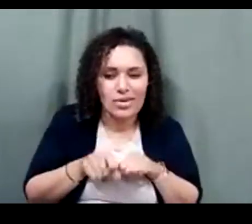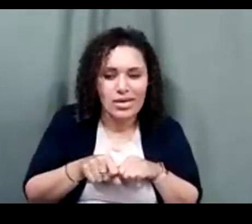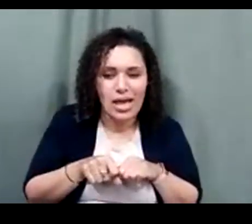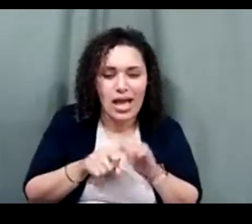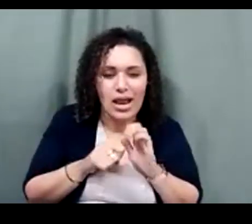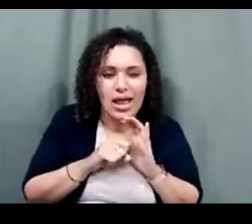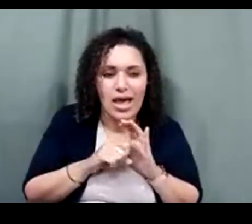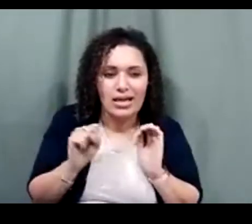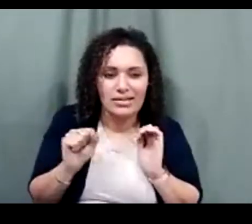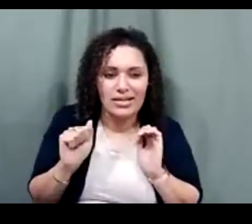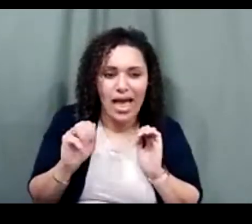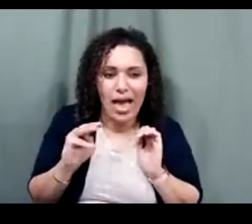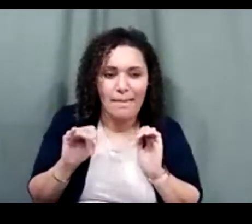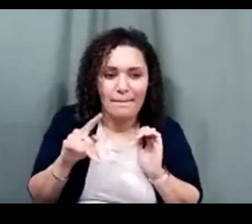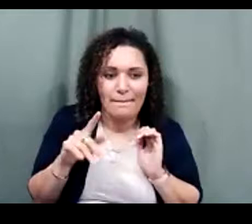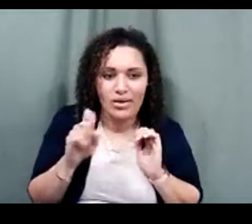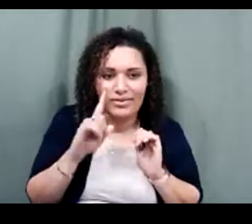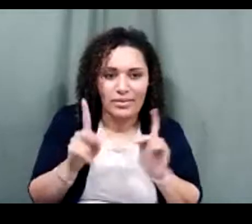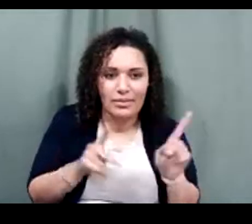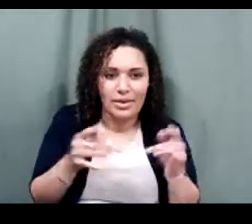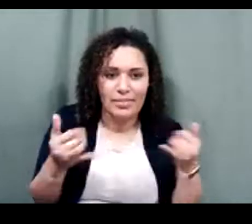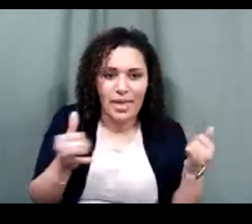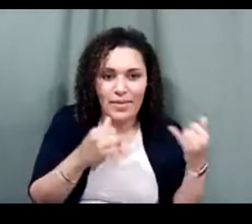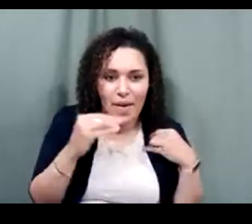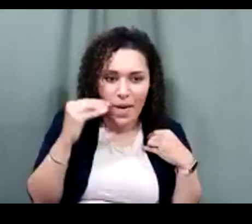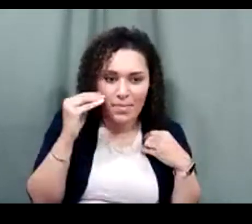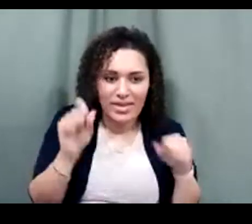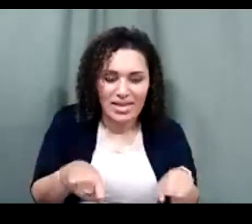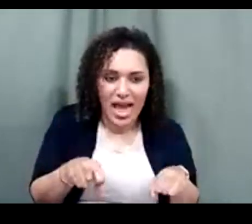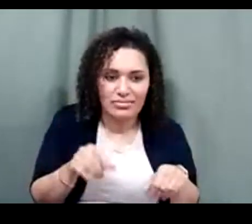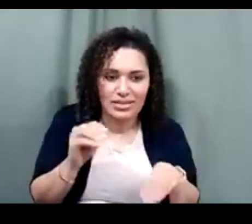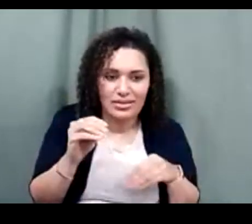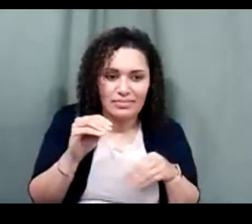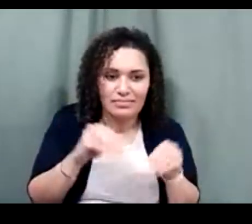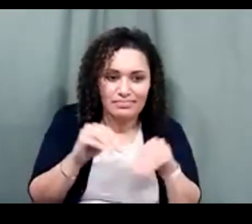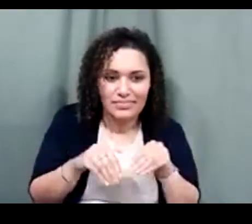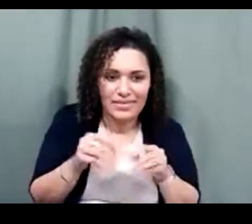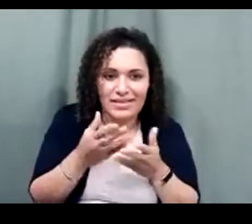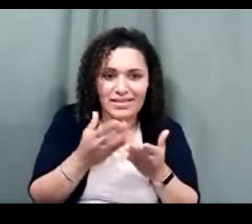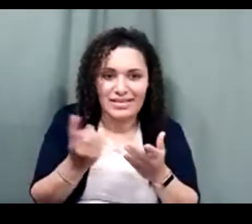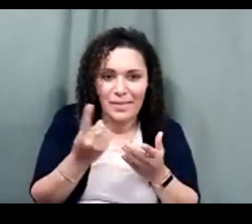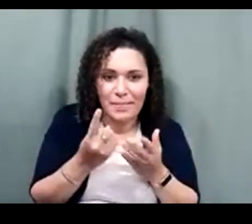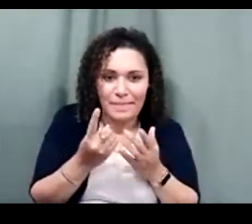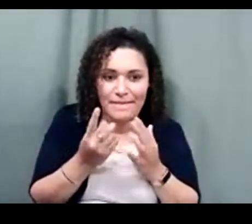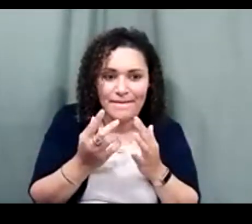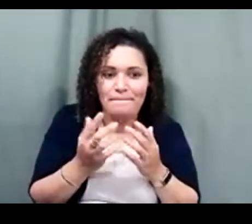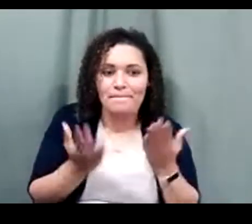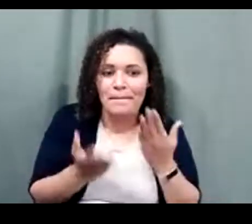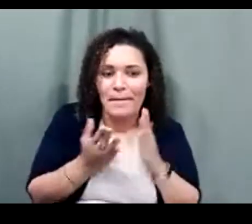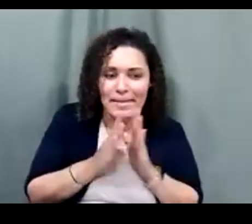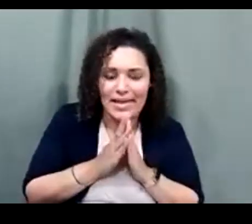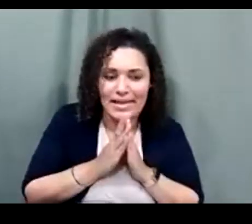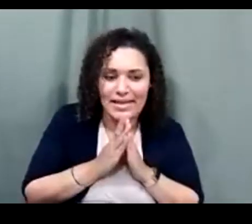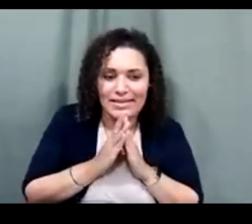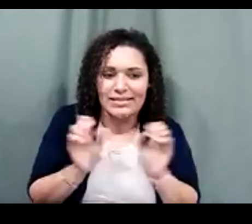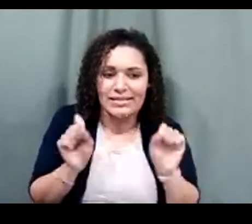for people to play with at home. Can we put together some packages? There might be a way. So I'm going to see if I can cook